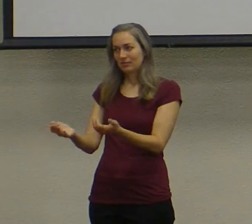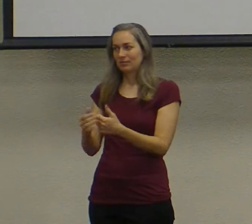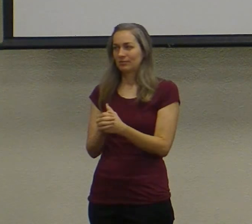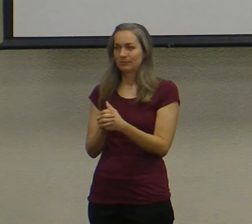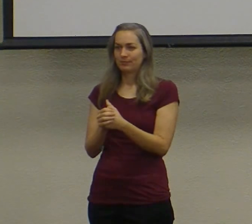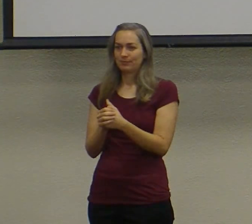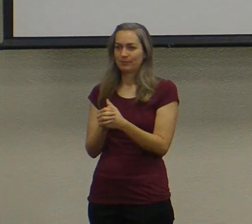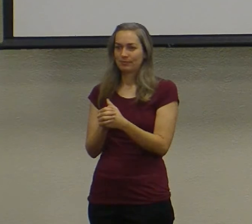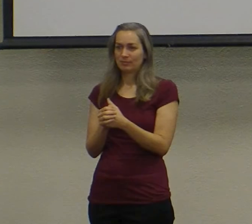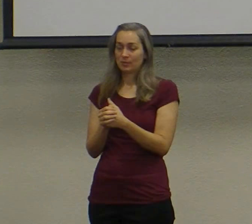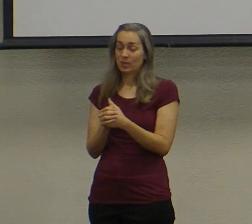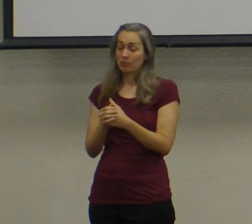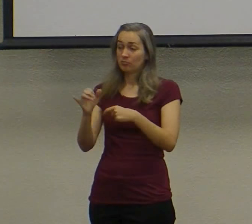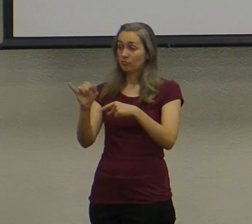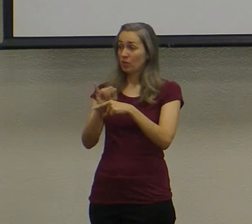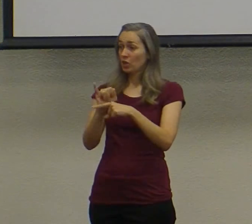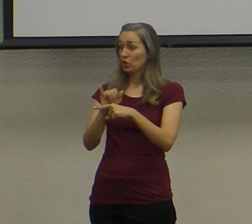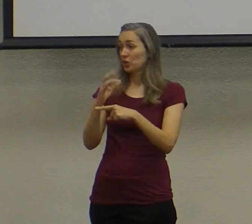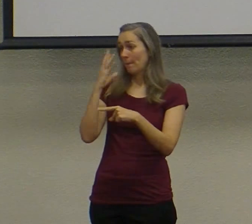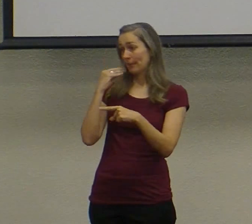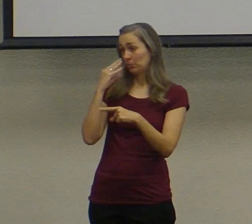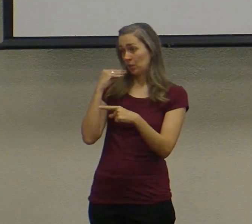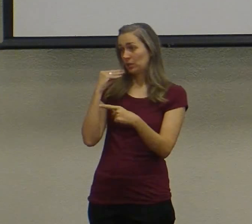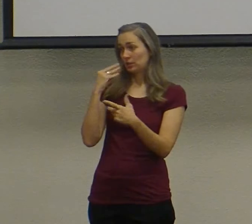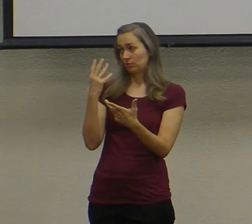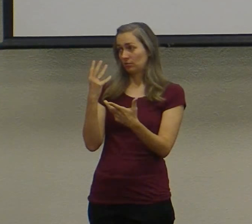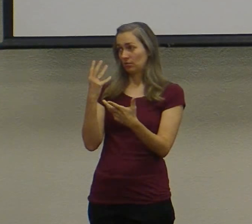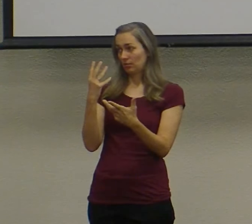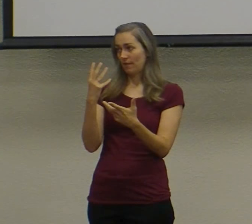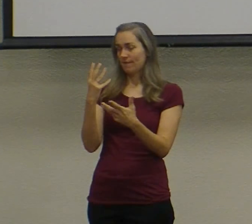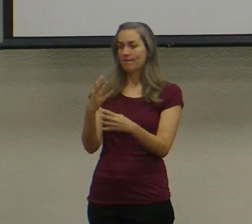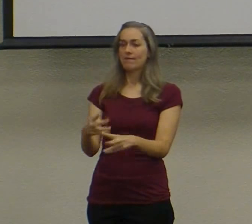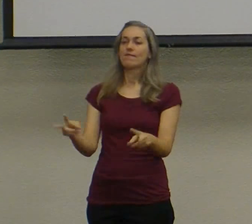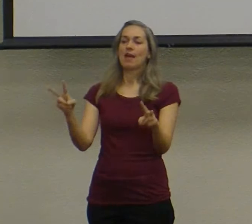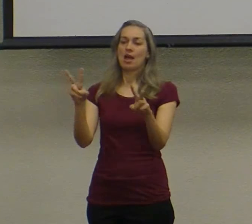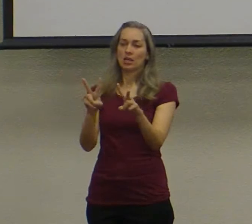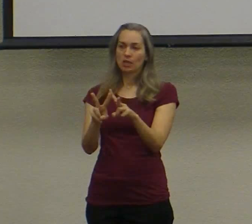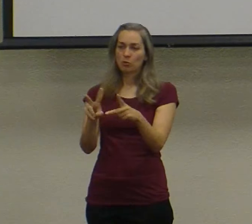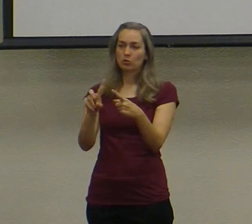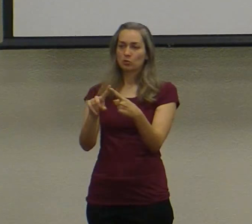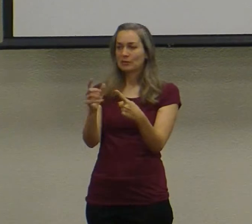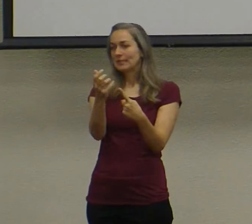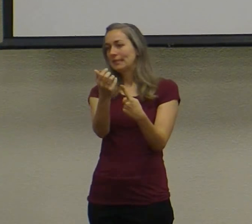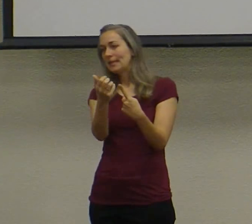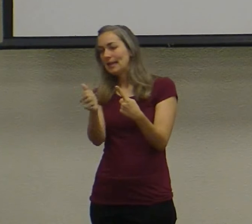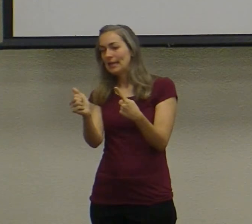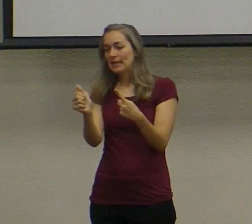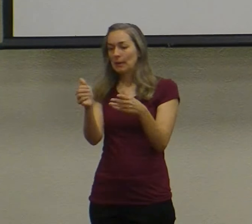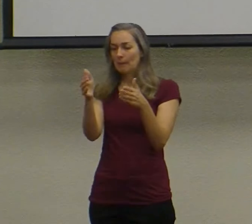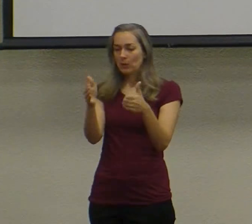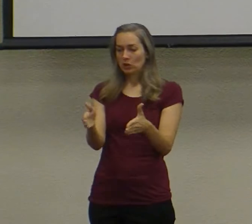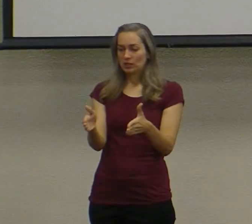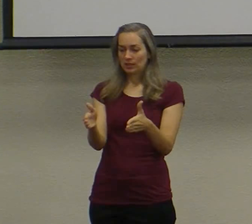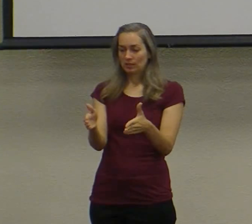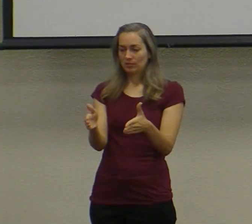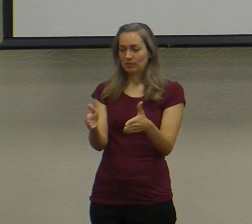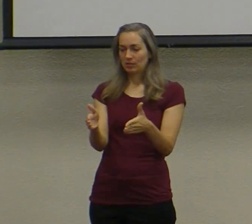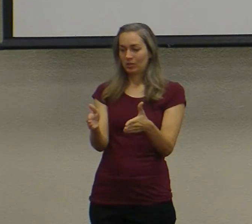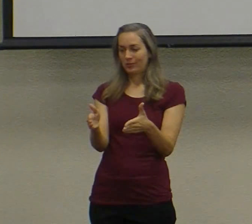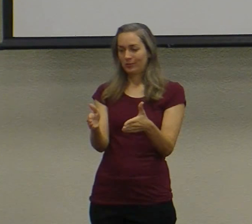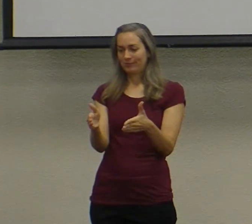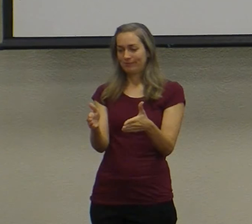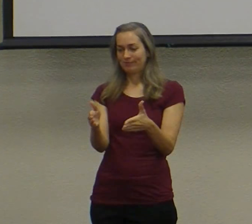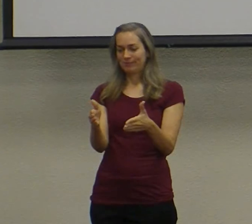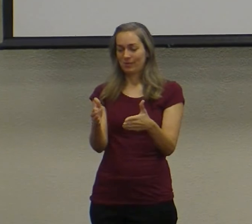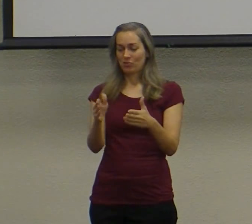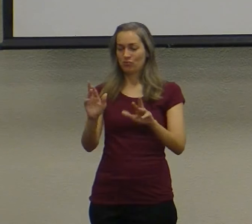experience, this internship experience, I think is very, very valuable to anyone who is going from Sunset out into full time